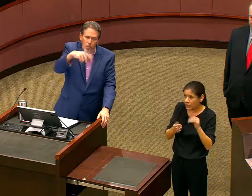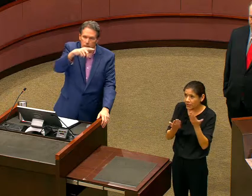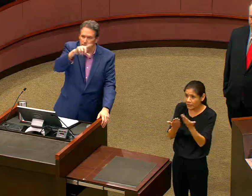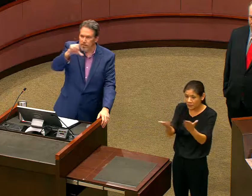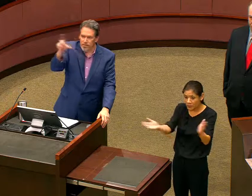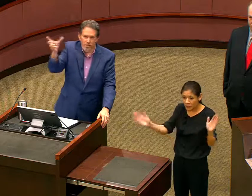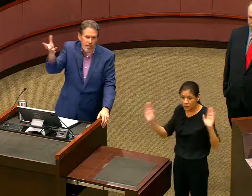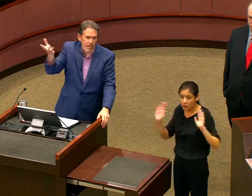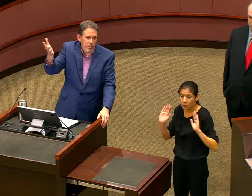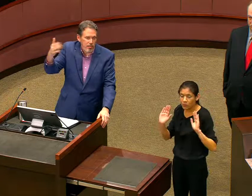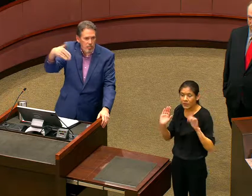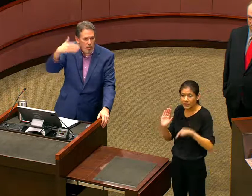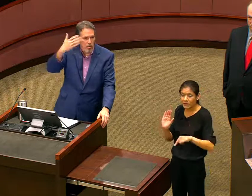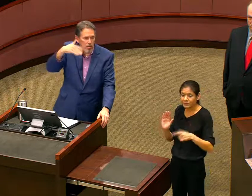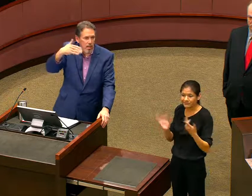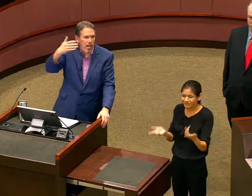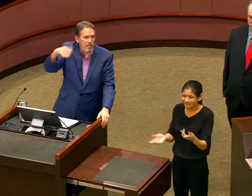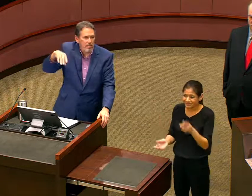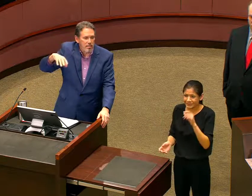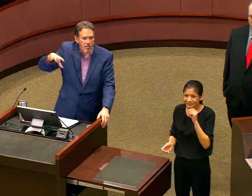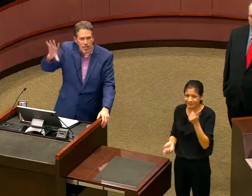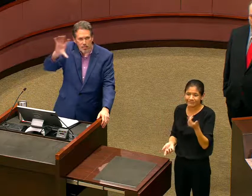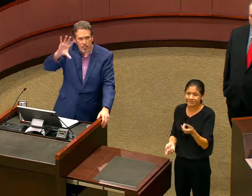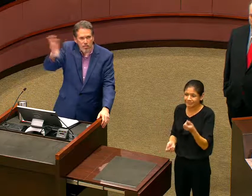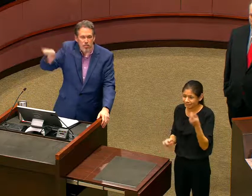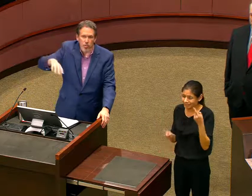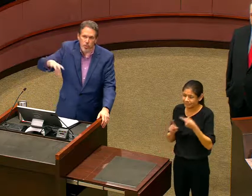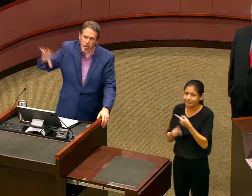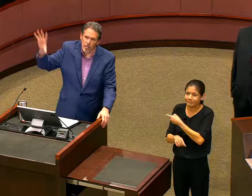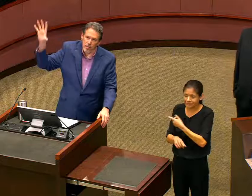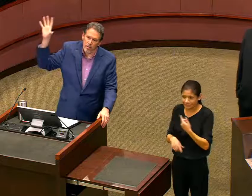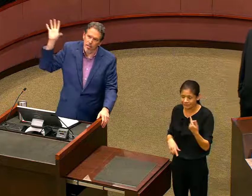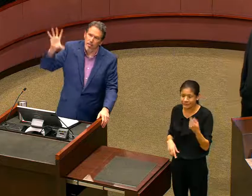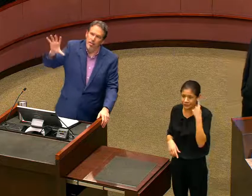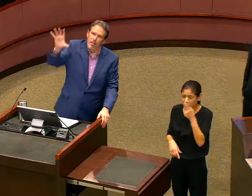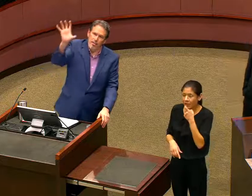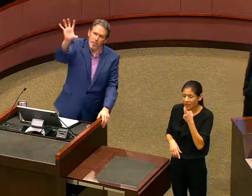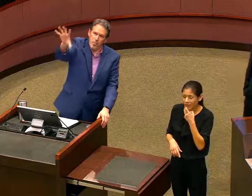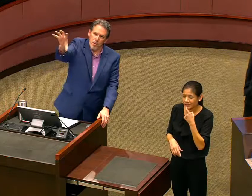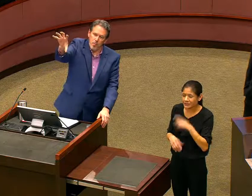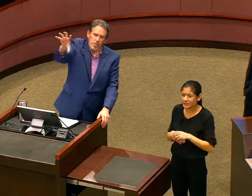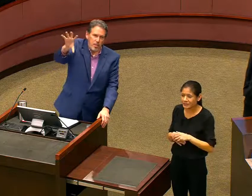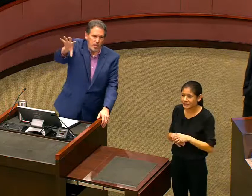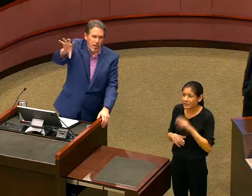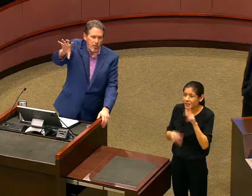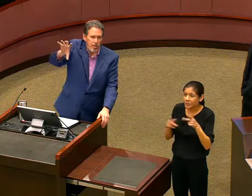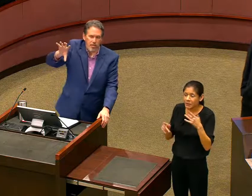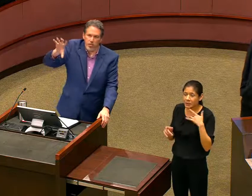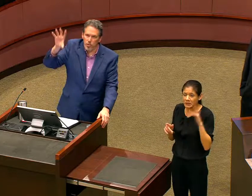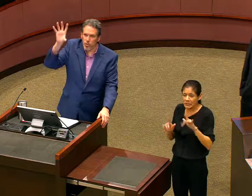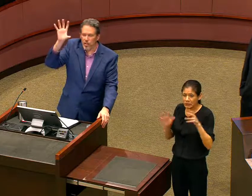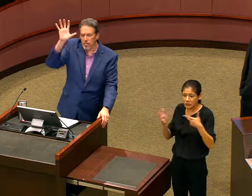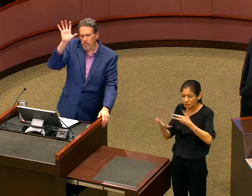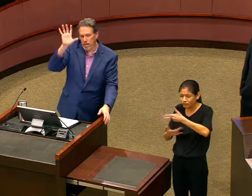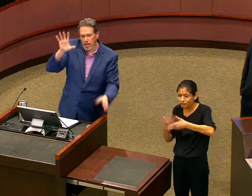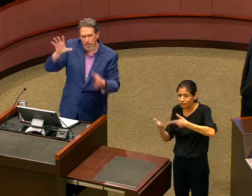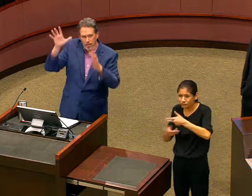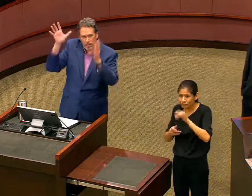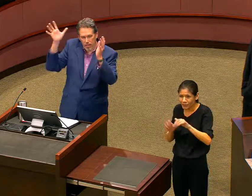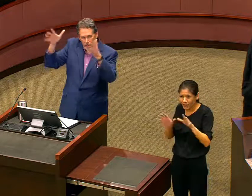an opening kind of defeats the purpose of the glass in the center. So we're trying to, that's where the people tend to congregate. So we're